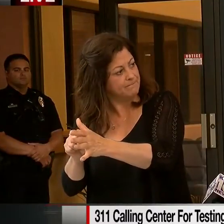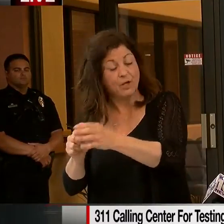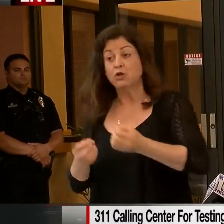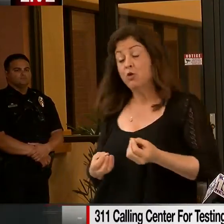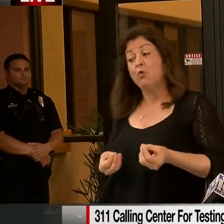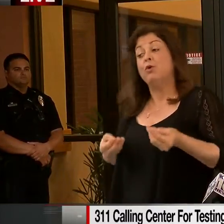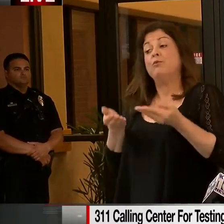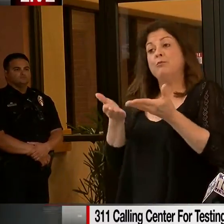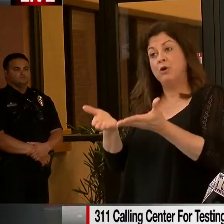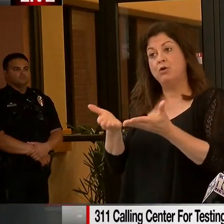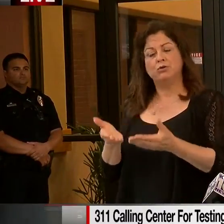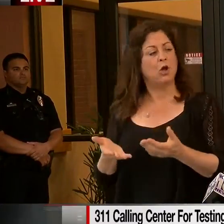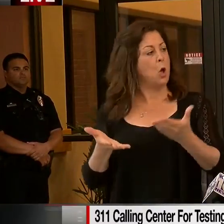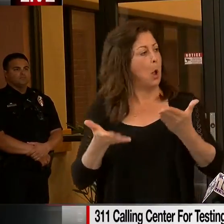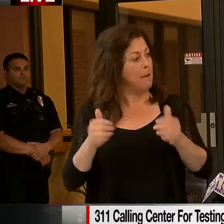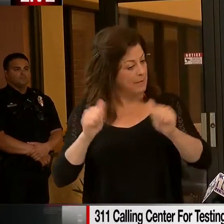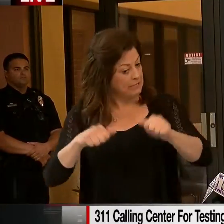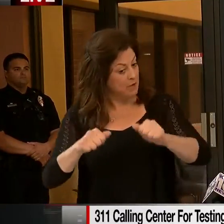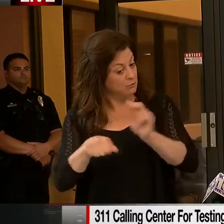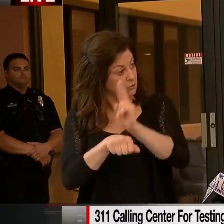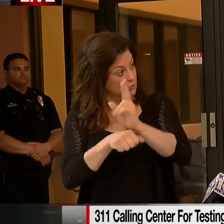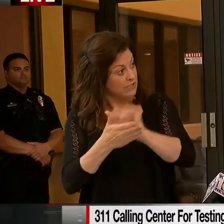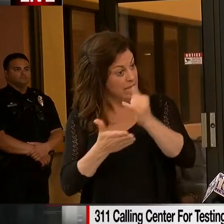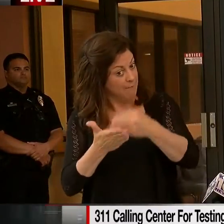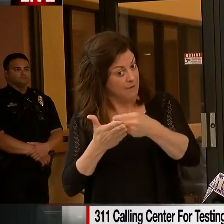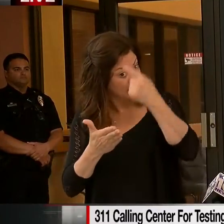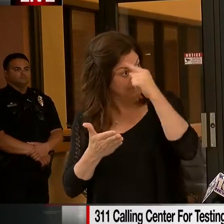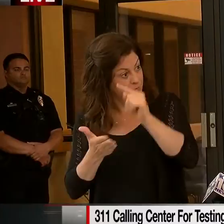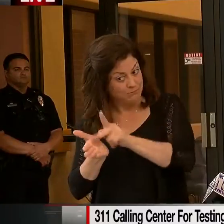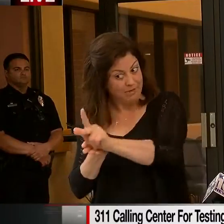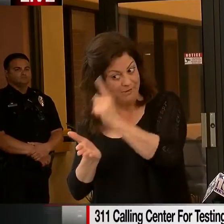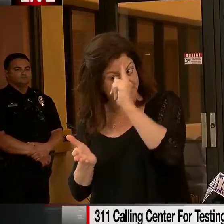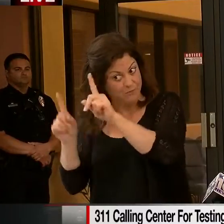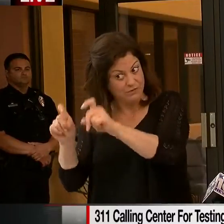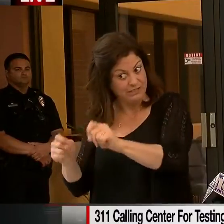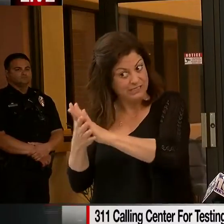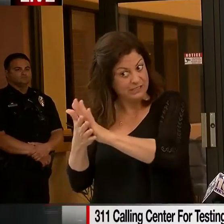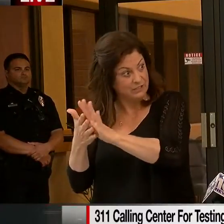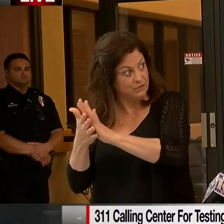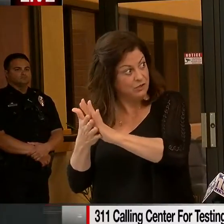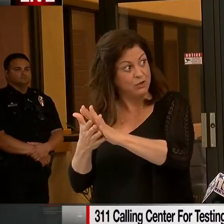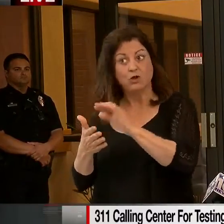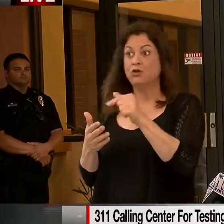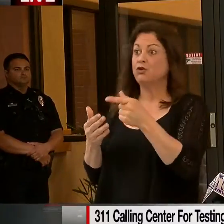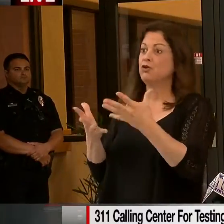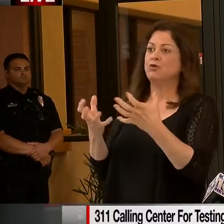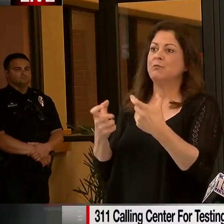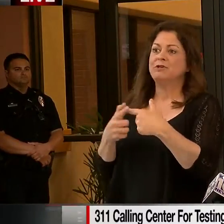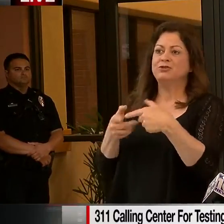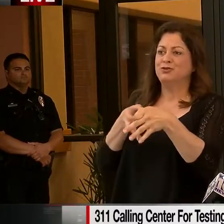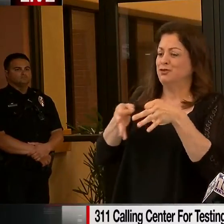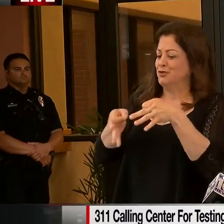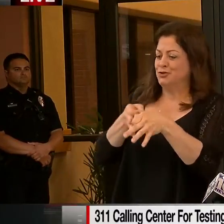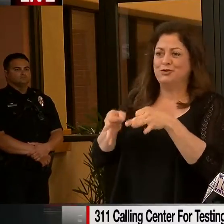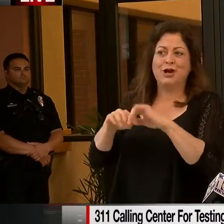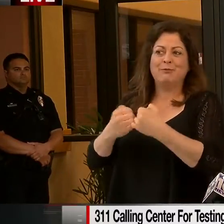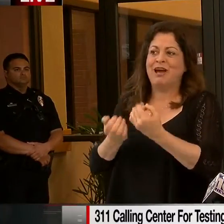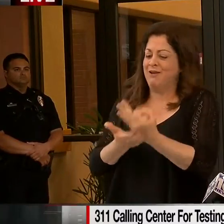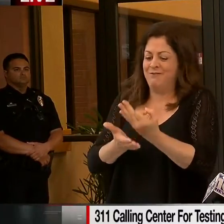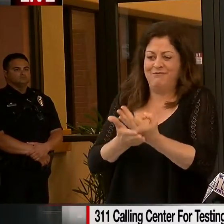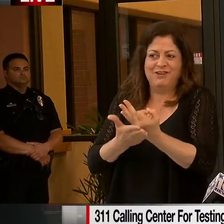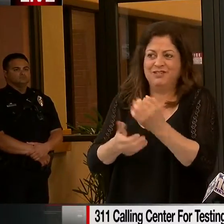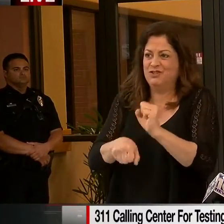money could go towards some of these people living in that? Neil, if you ask me to even try to describe how funds work